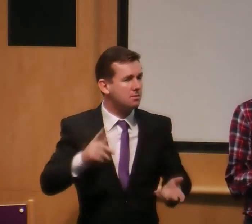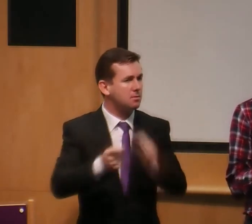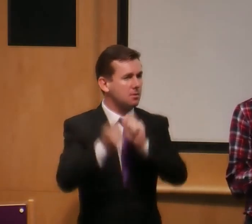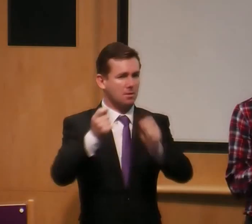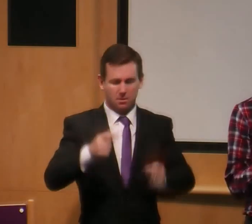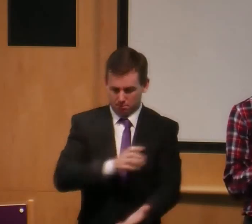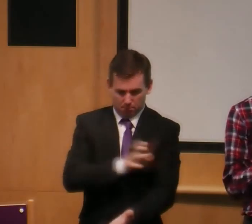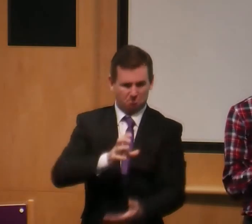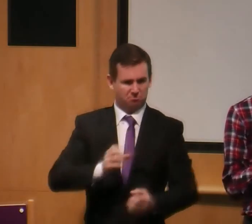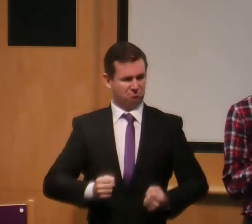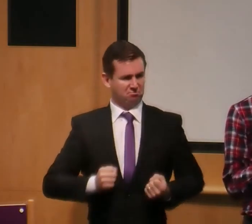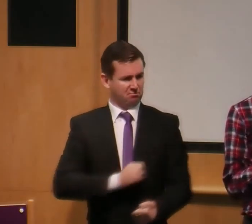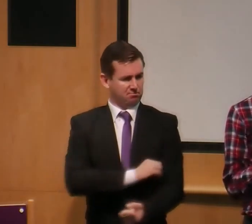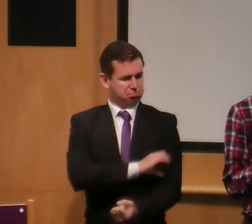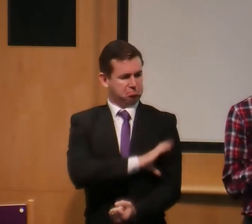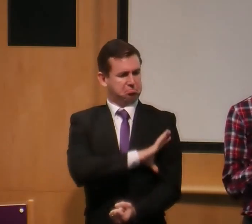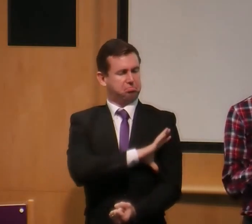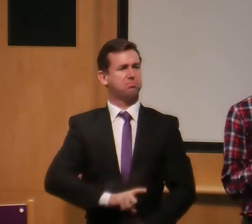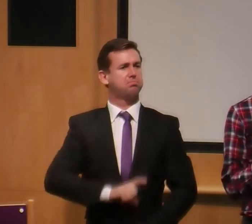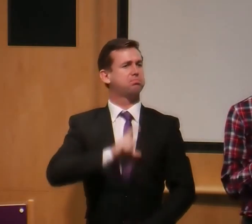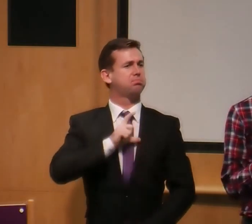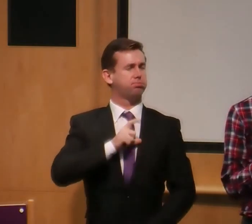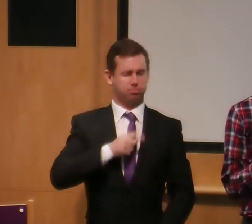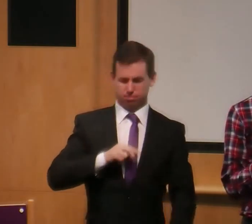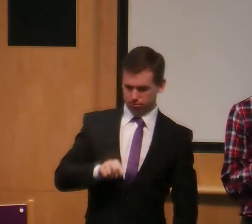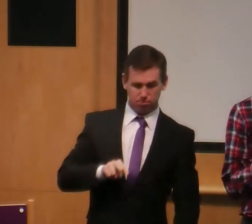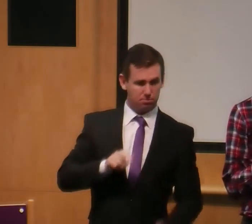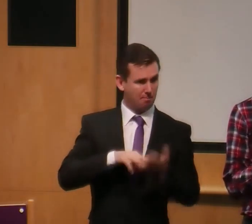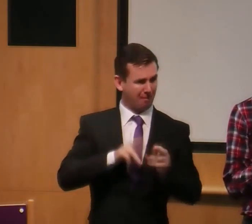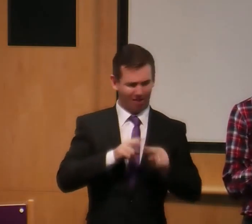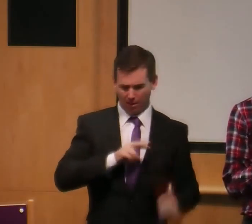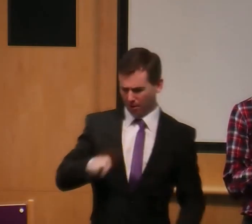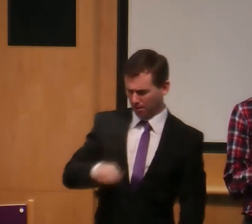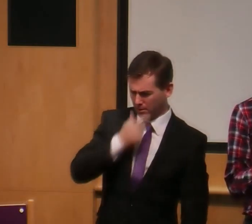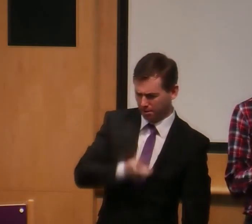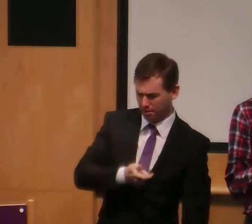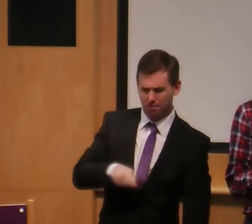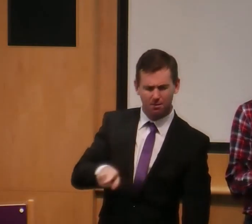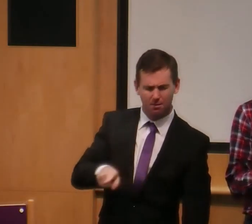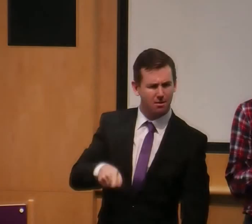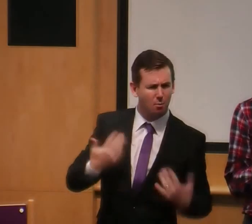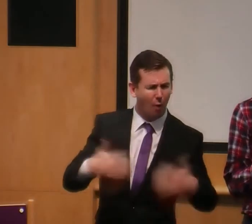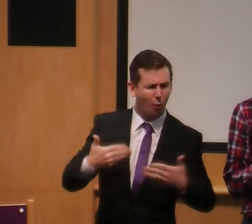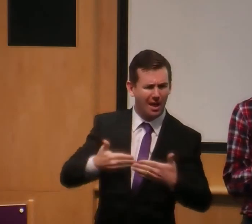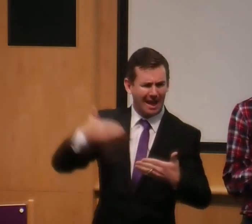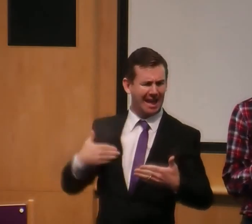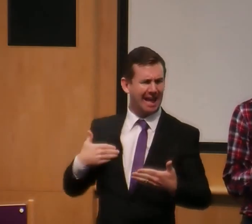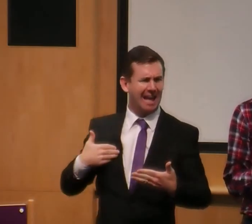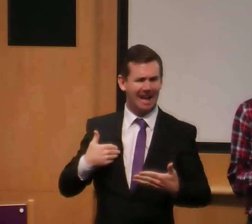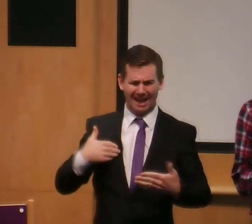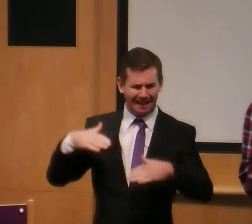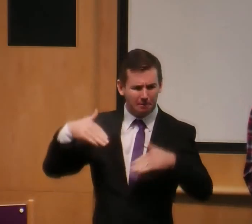and just being able to, I suppose, access and express themselves and access services much